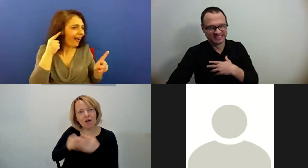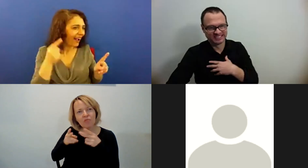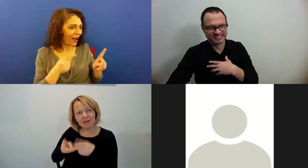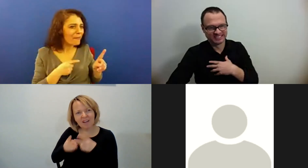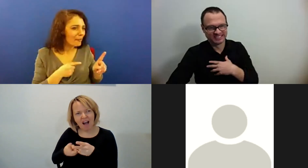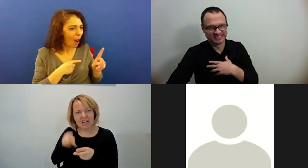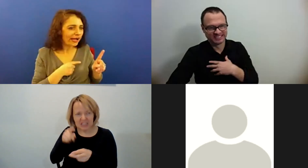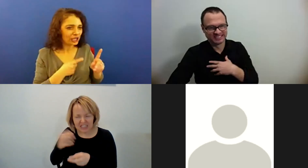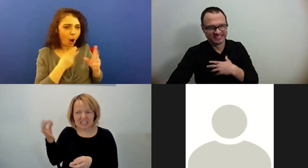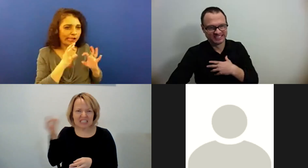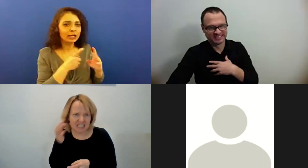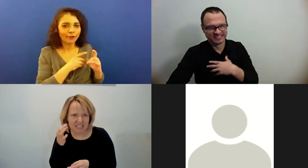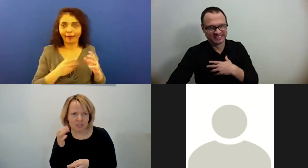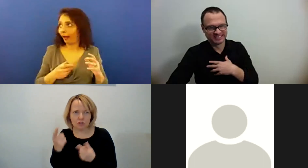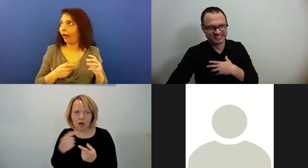hearing aids.